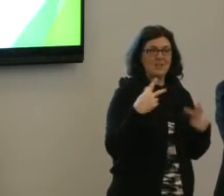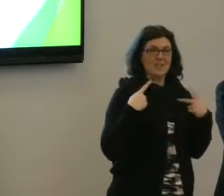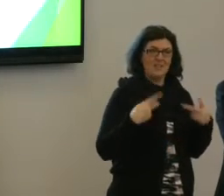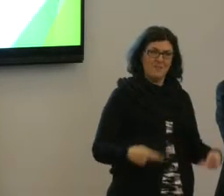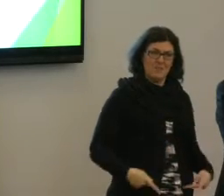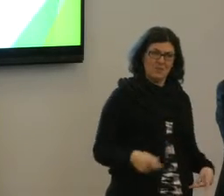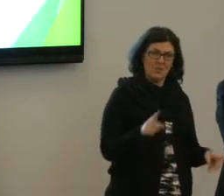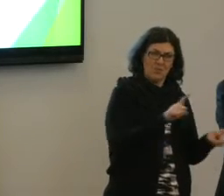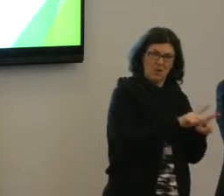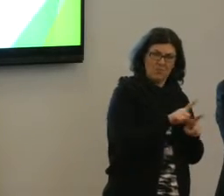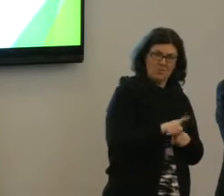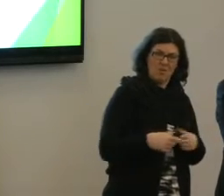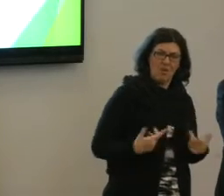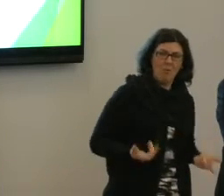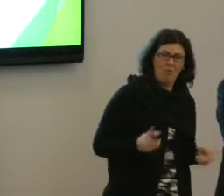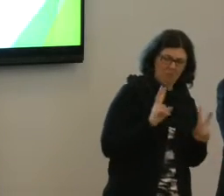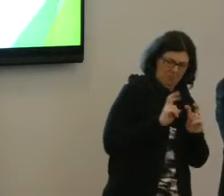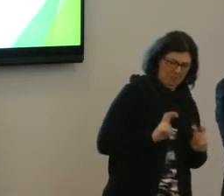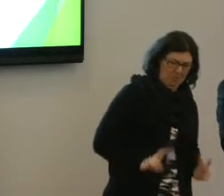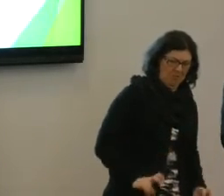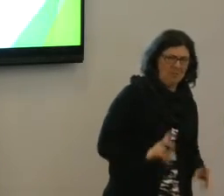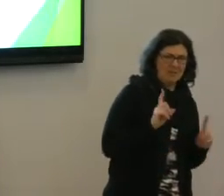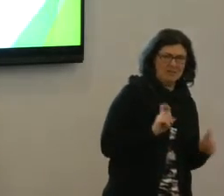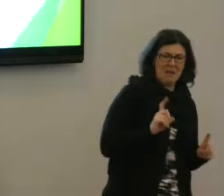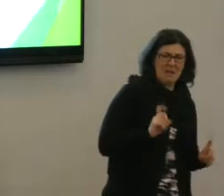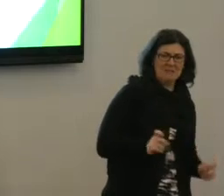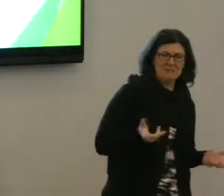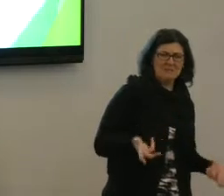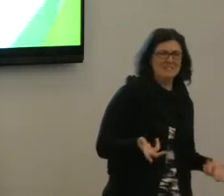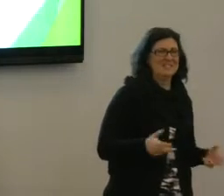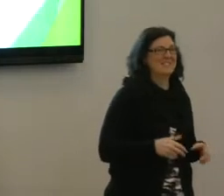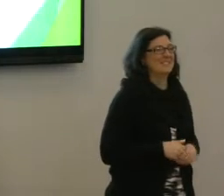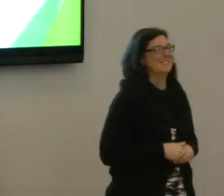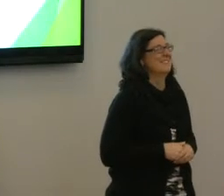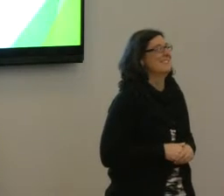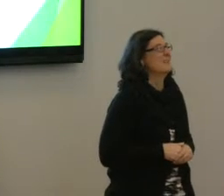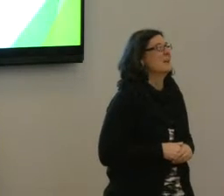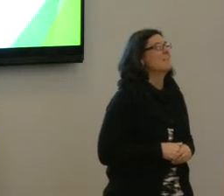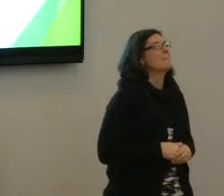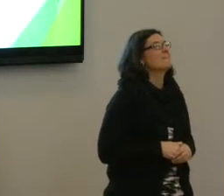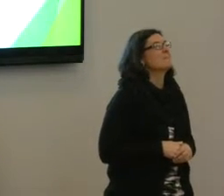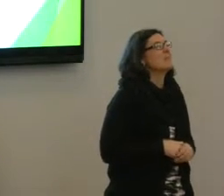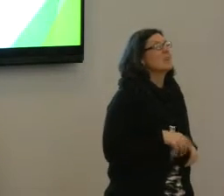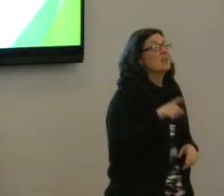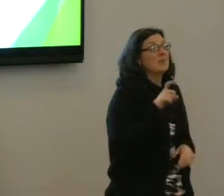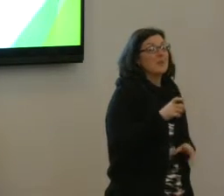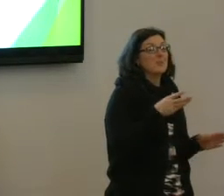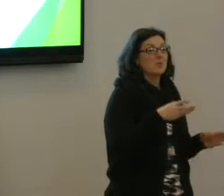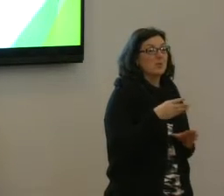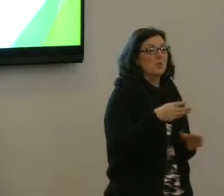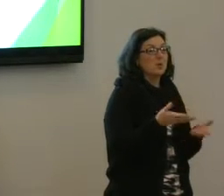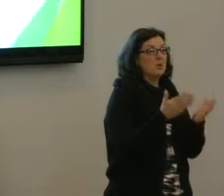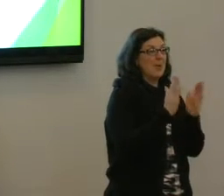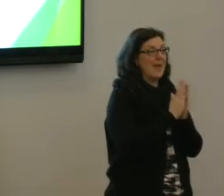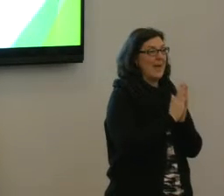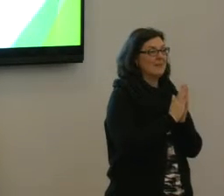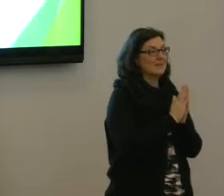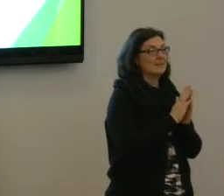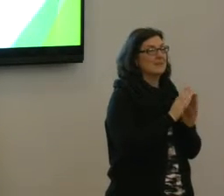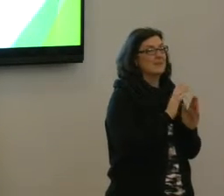physical for this too?" You know, so it's just, you know, you just got to be prepared. Or if you ask rhetorical questions